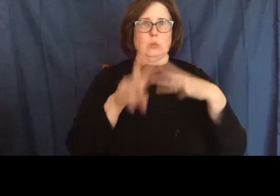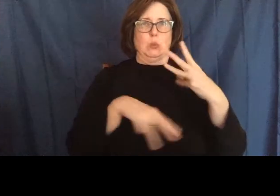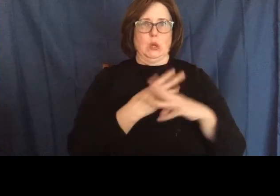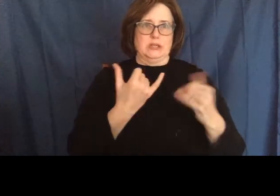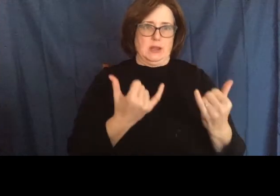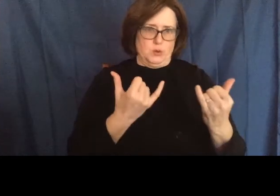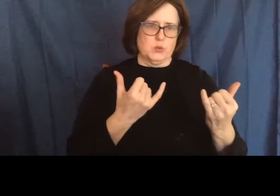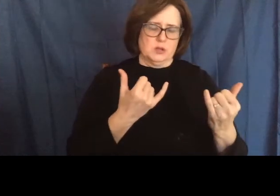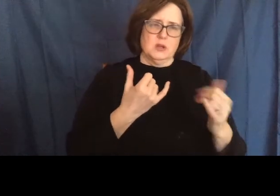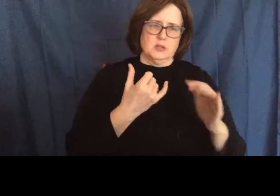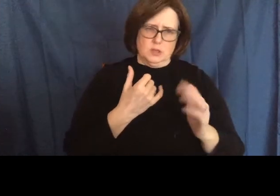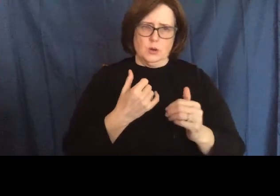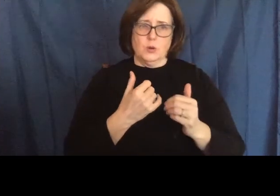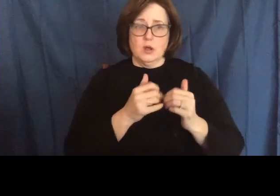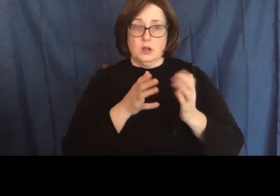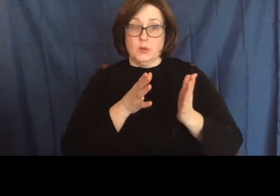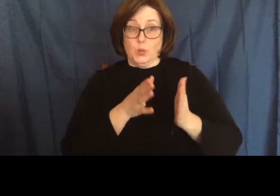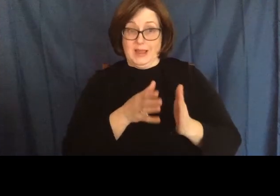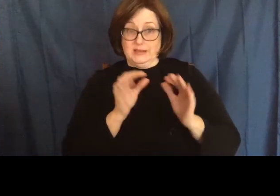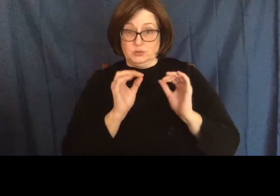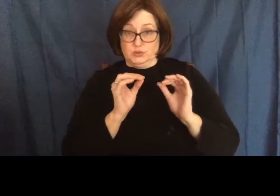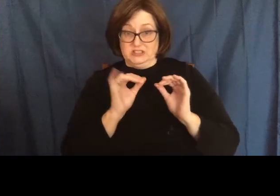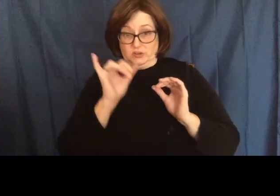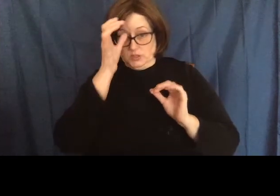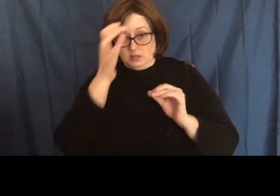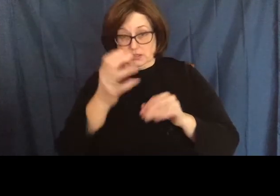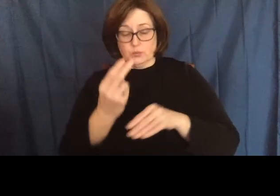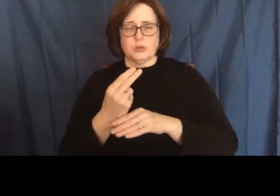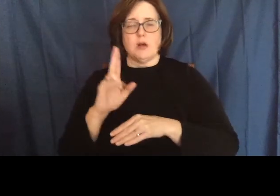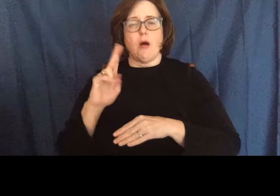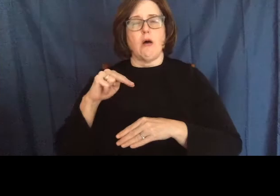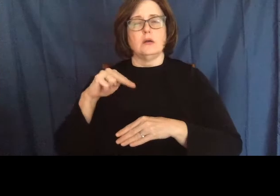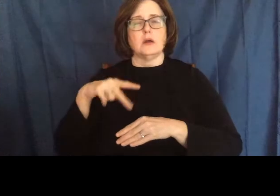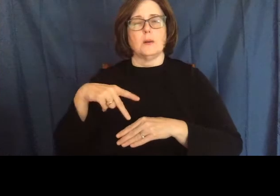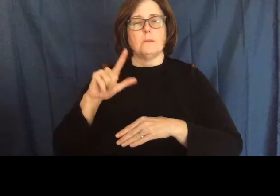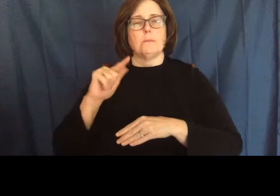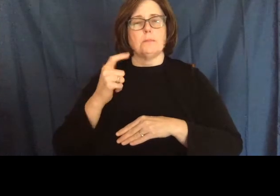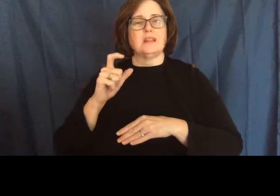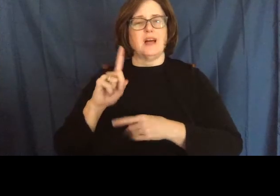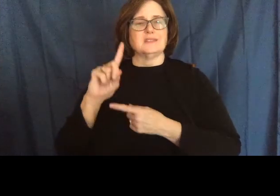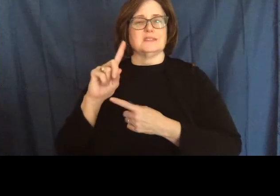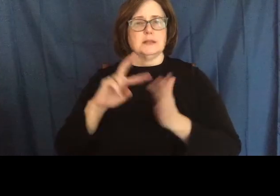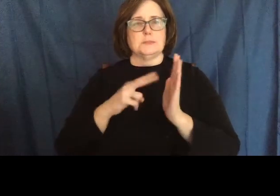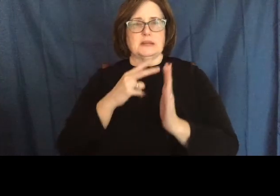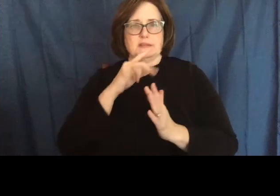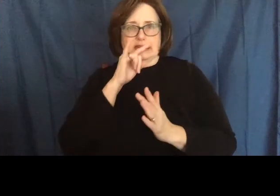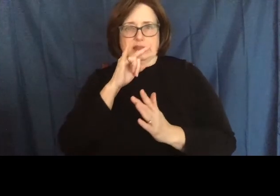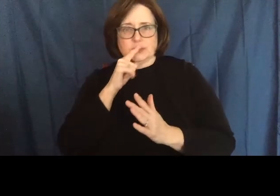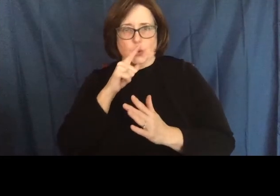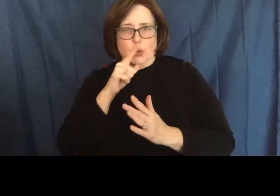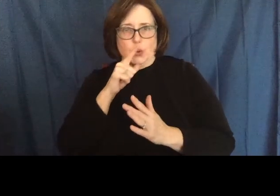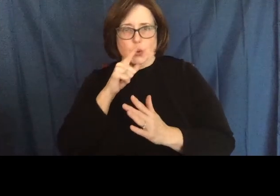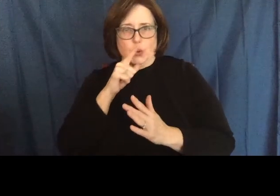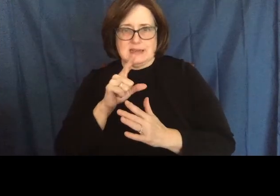initial concepts is through those unplugged lessons, because that's something a child can do with things that they can find at